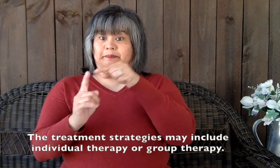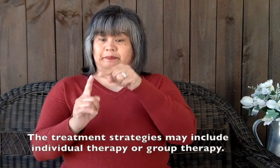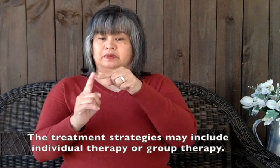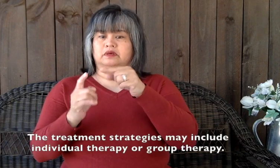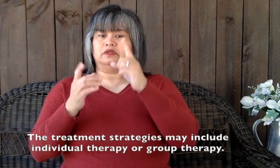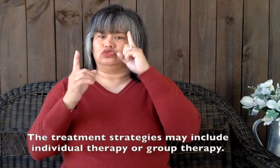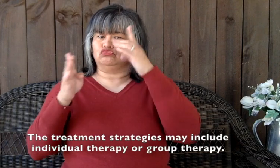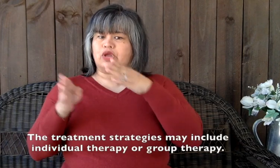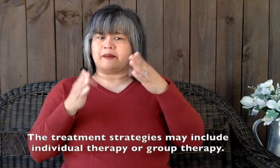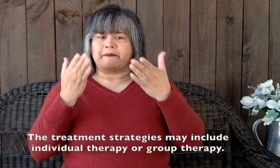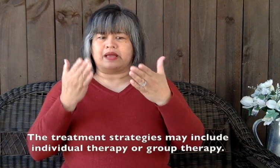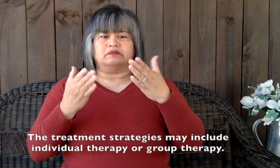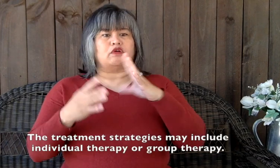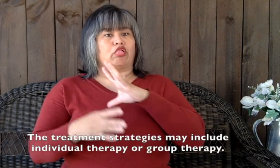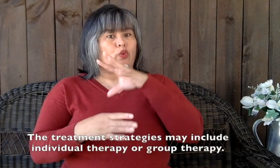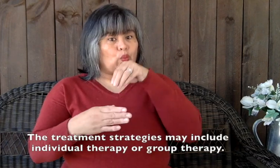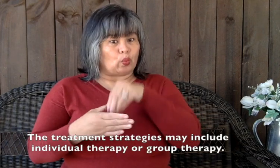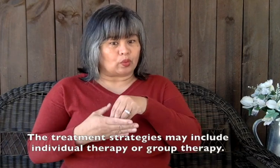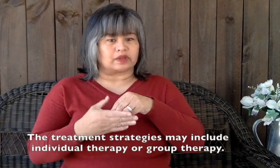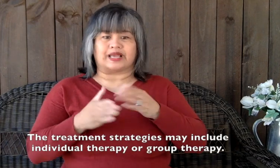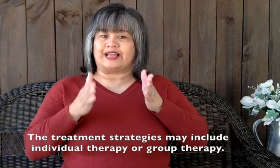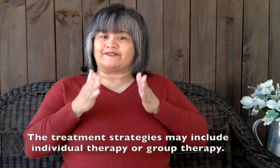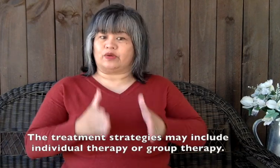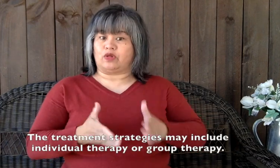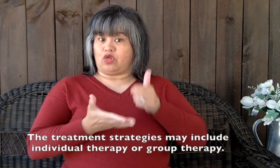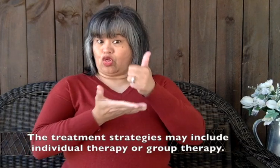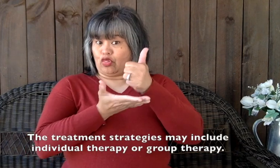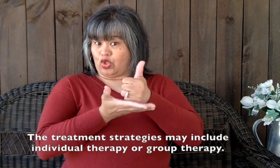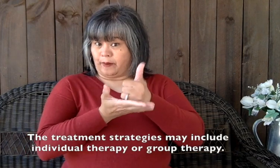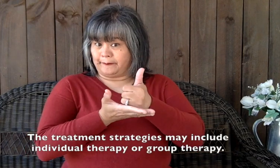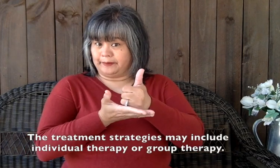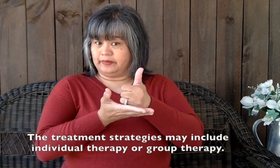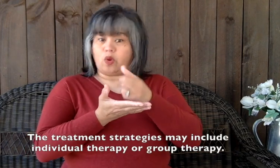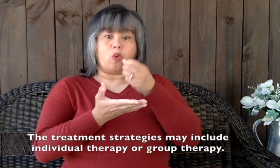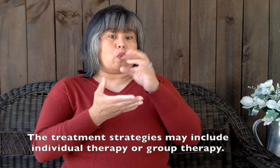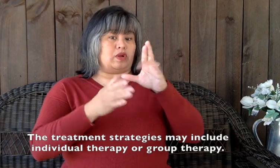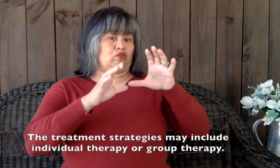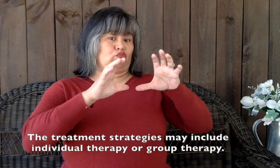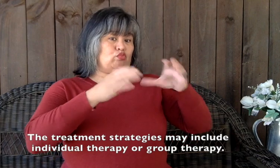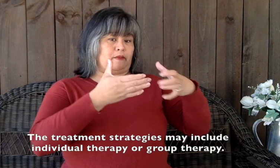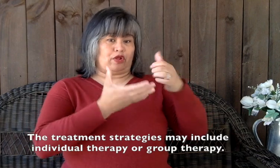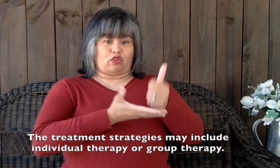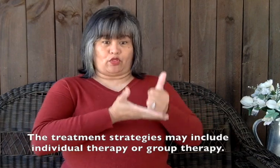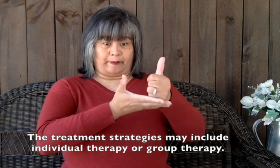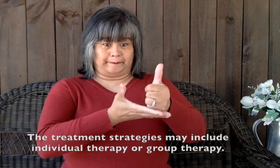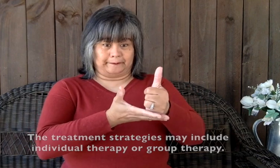The treatment strategies may include individual therapy or group therapy.